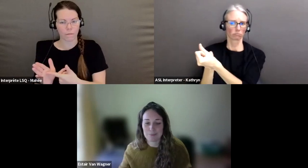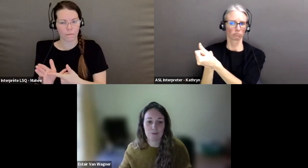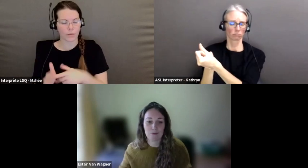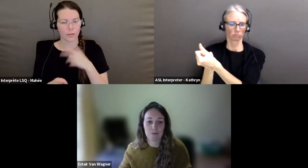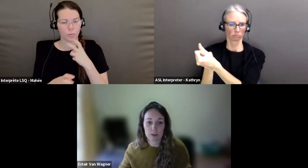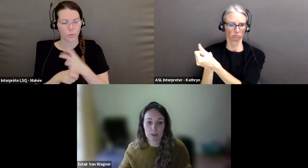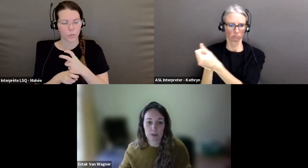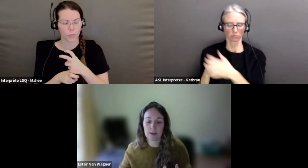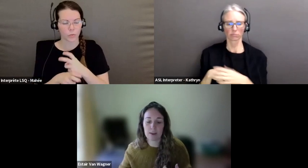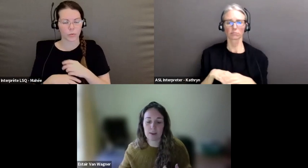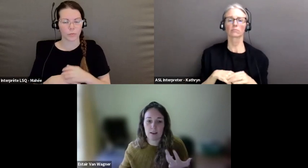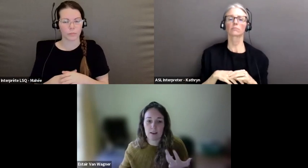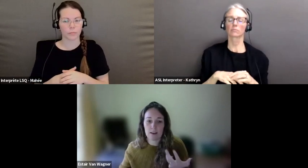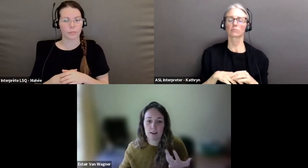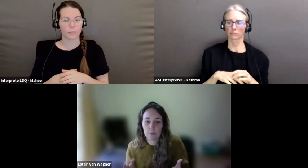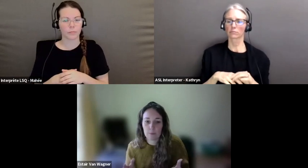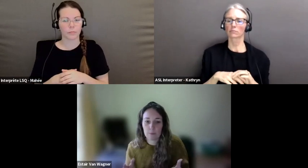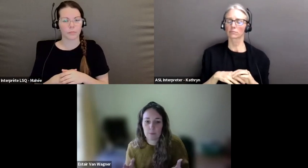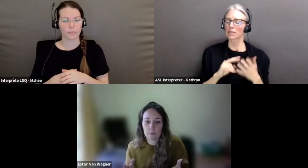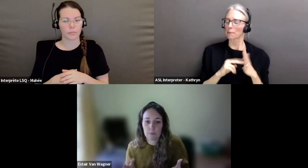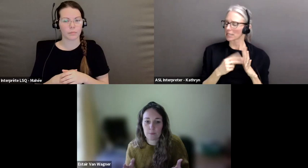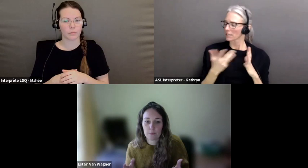to enforce